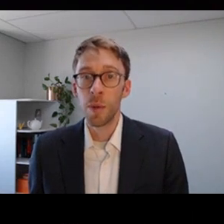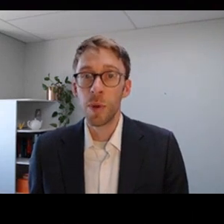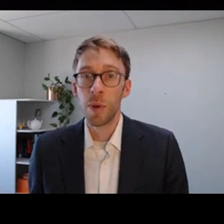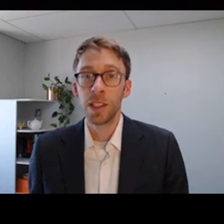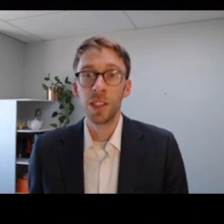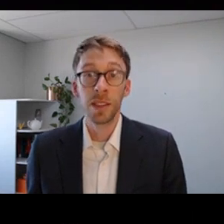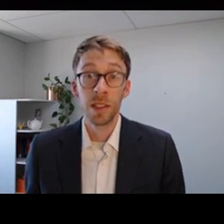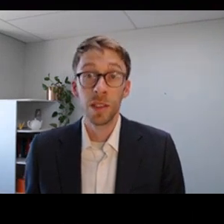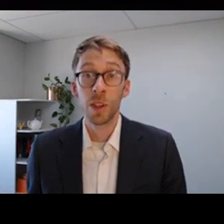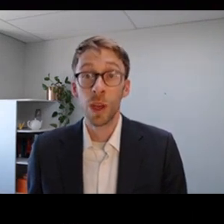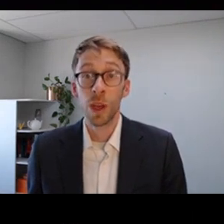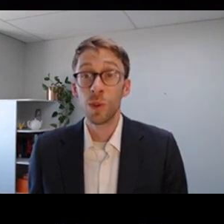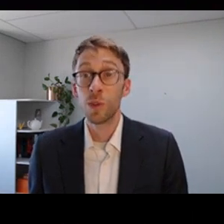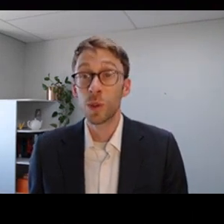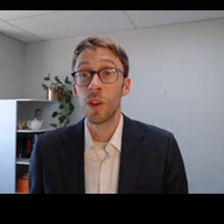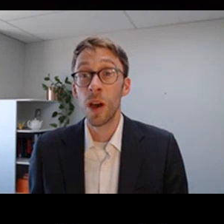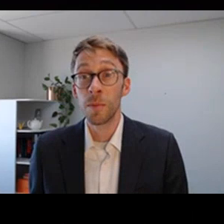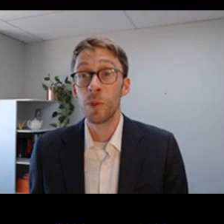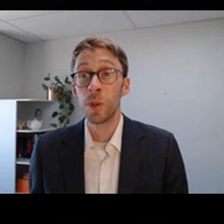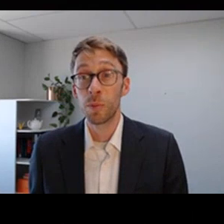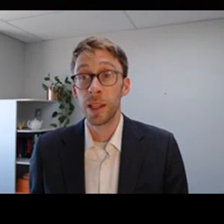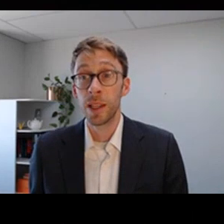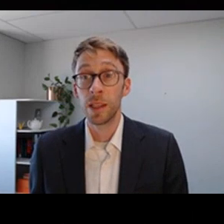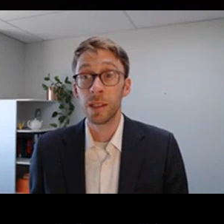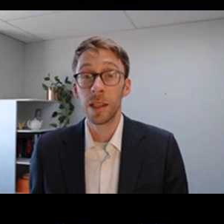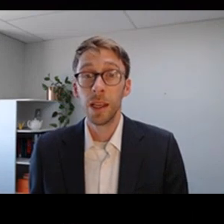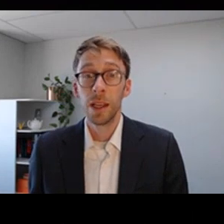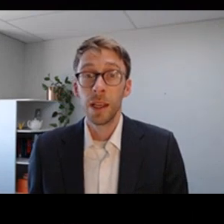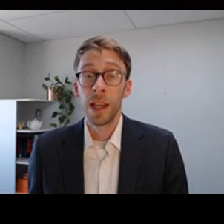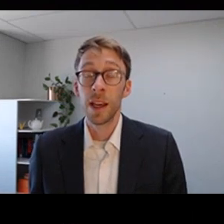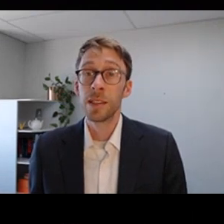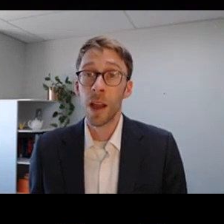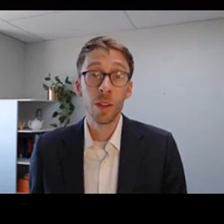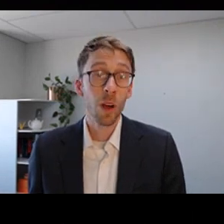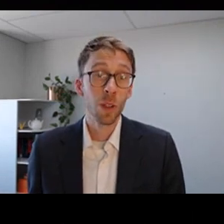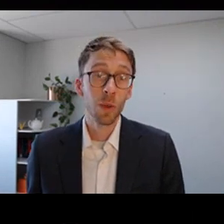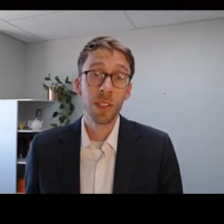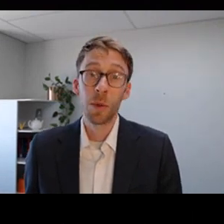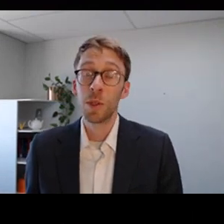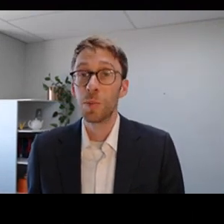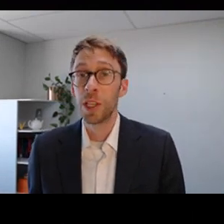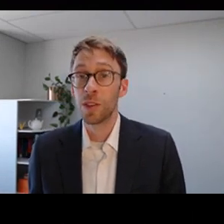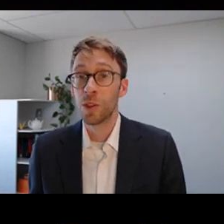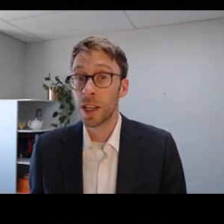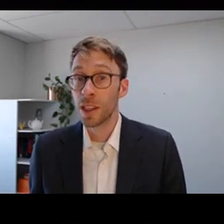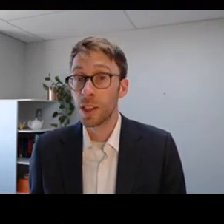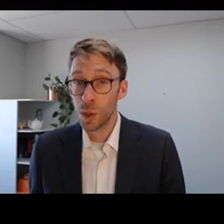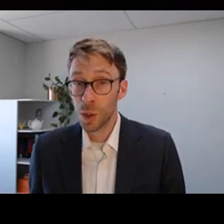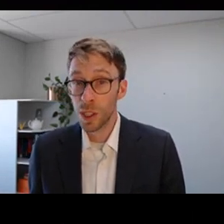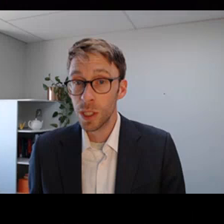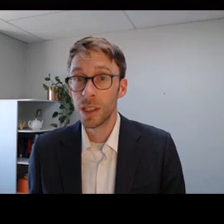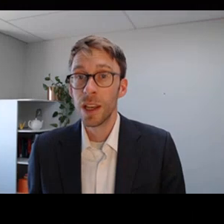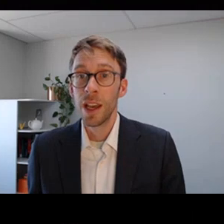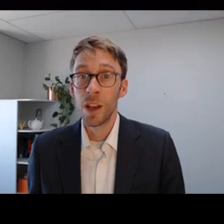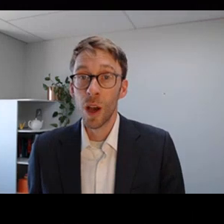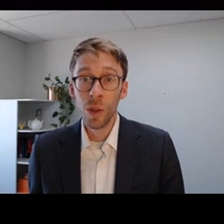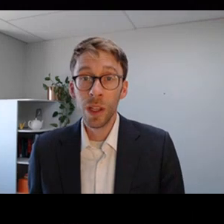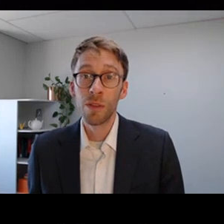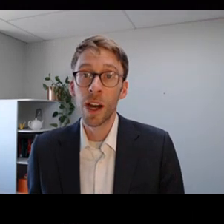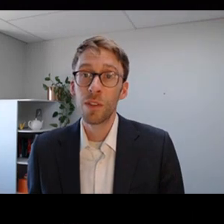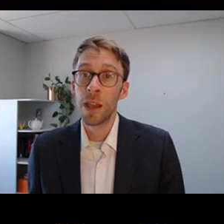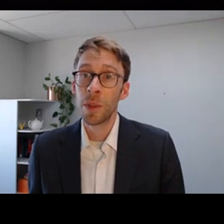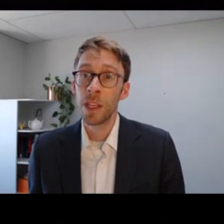the healthcare practitioners in his life to those who took time to explain things. Now, his current doctor is someone who speaks directly to Chris